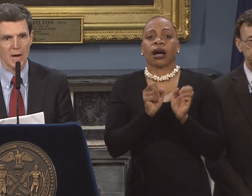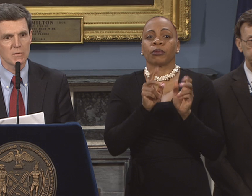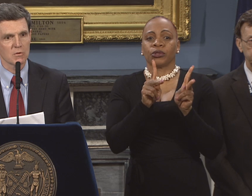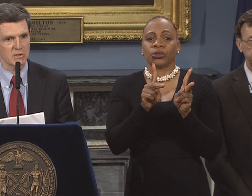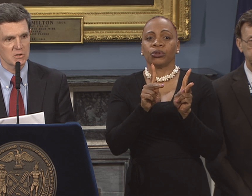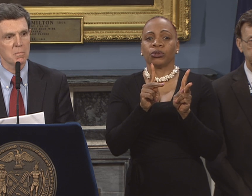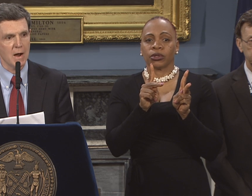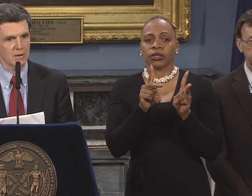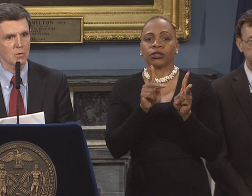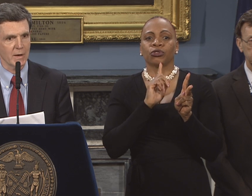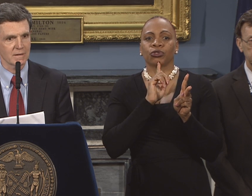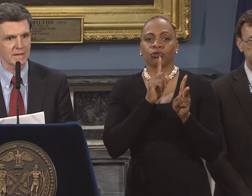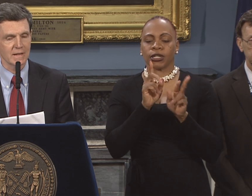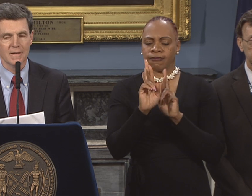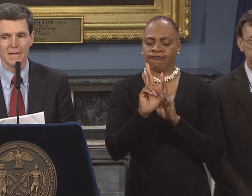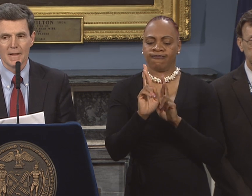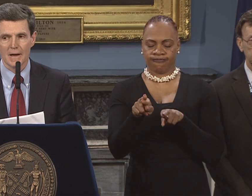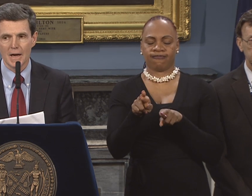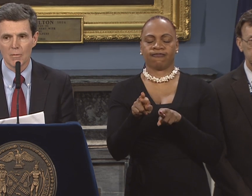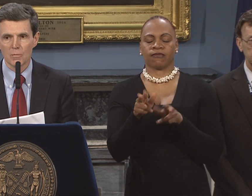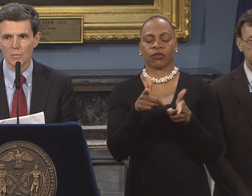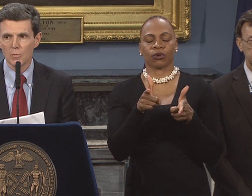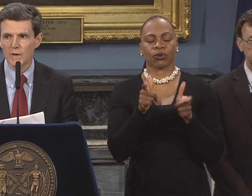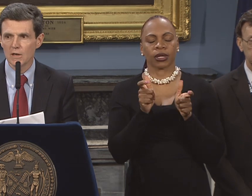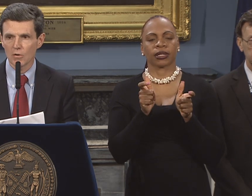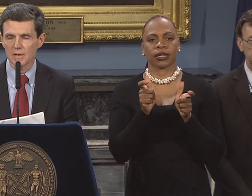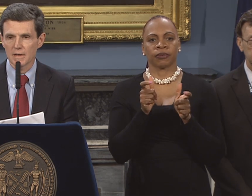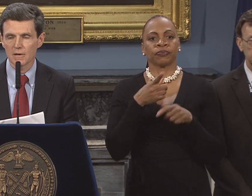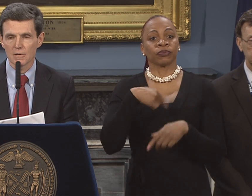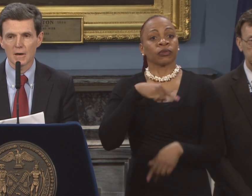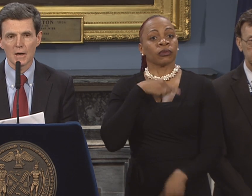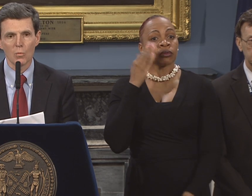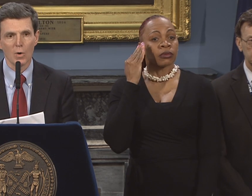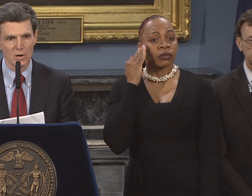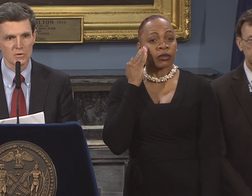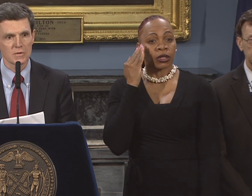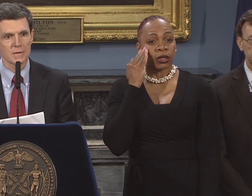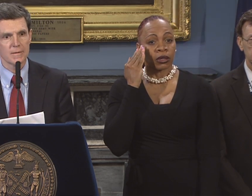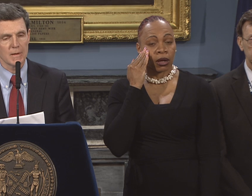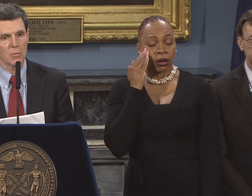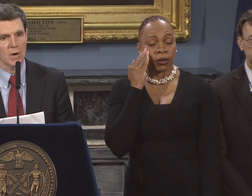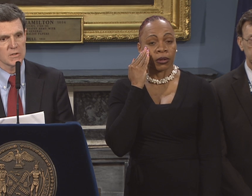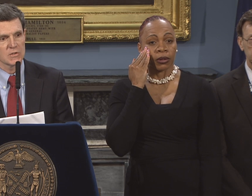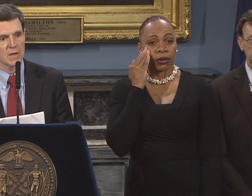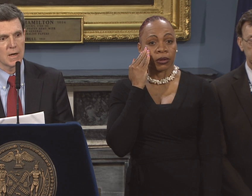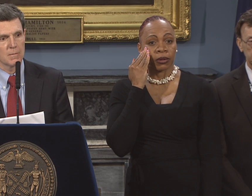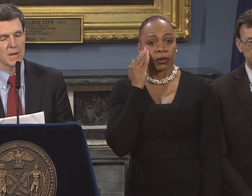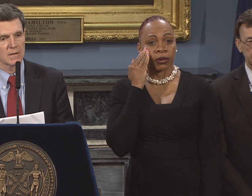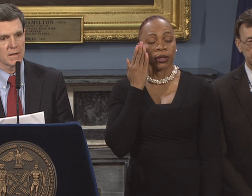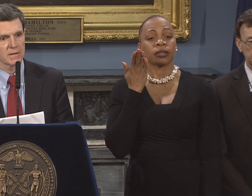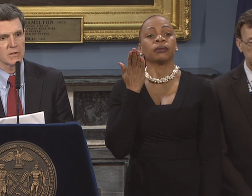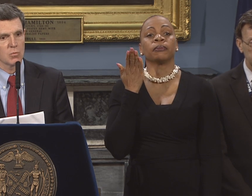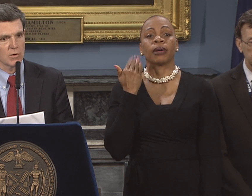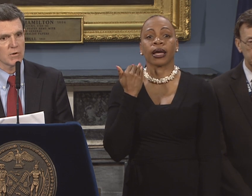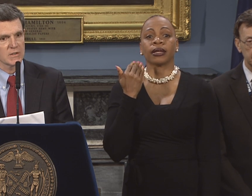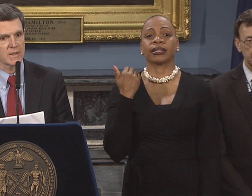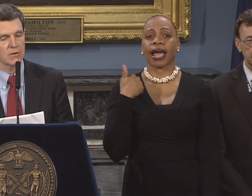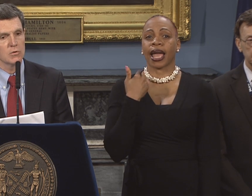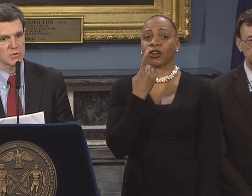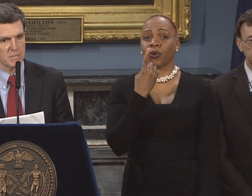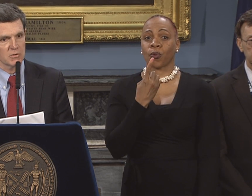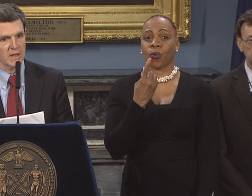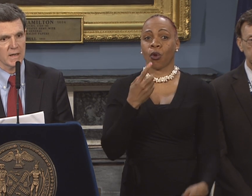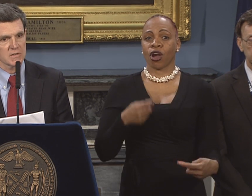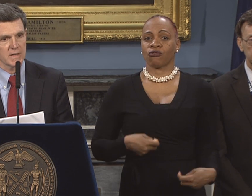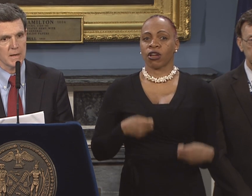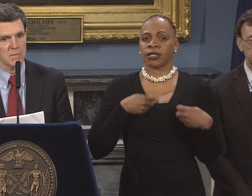all the time to respond quickly. We know that there was at least one resident